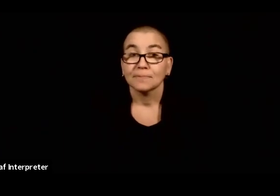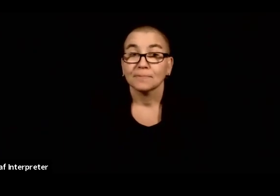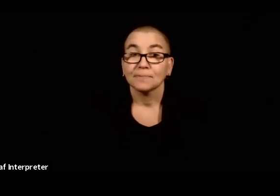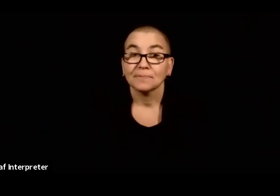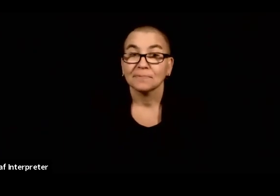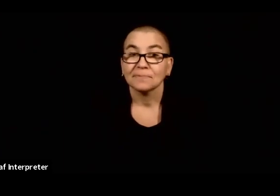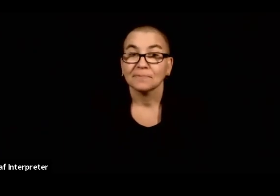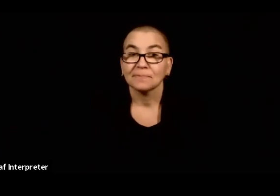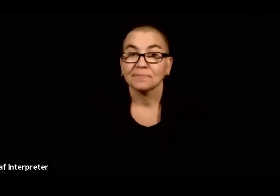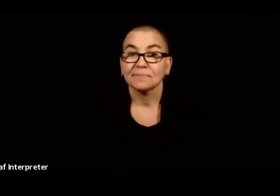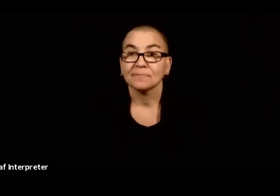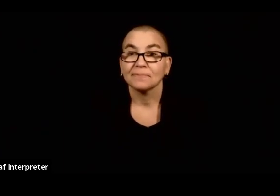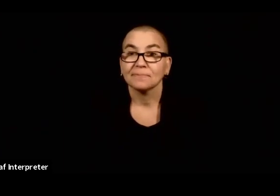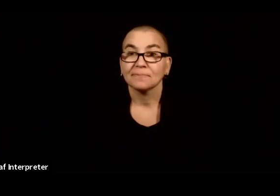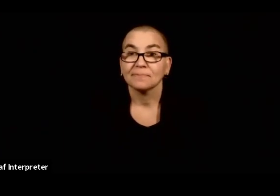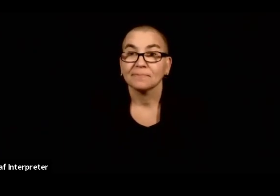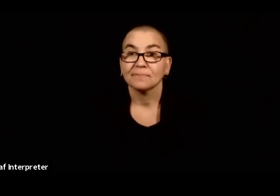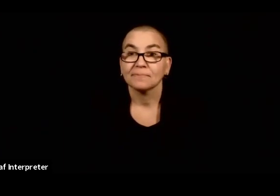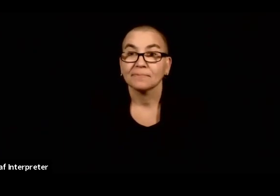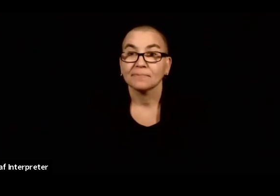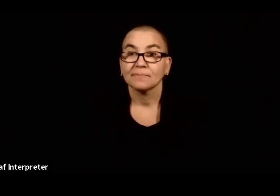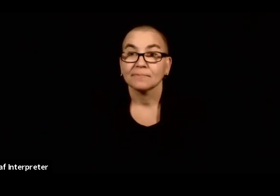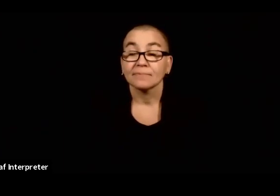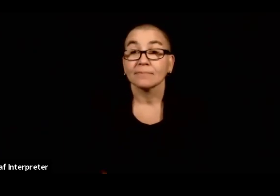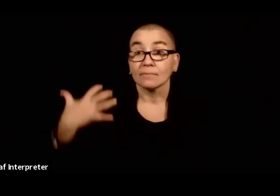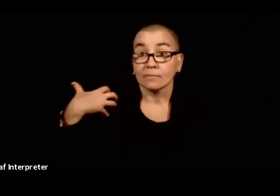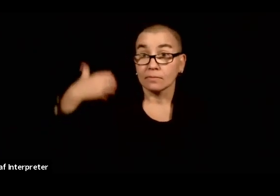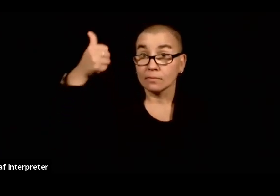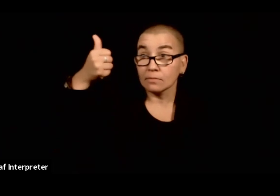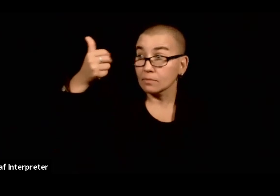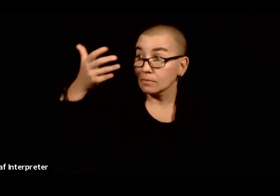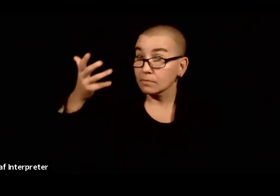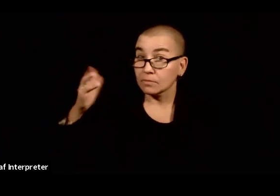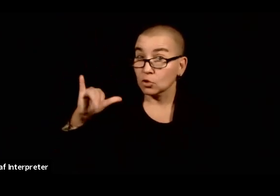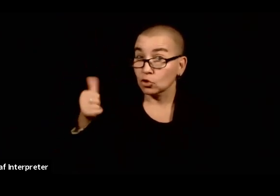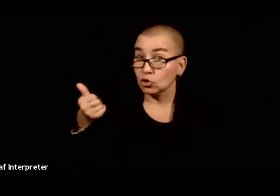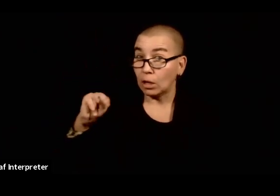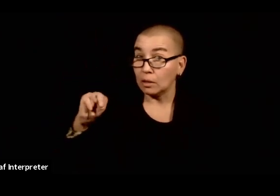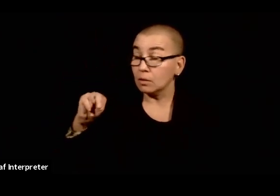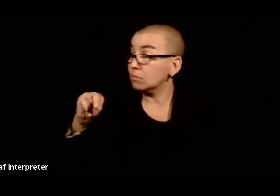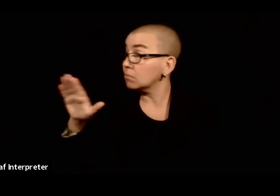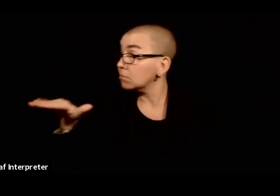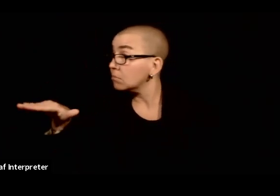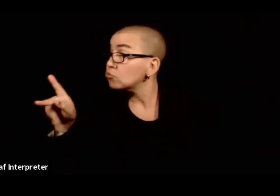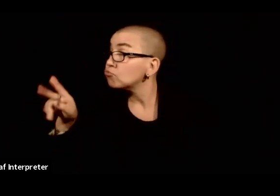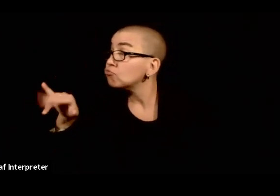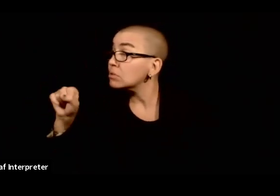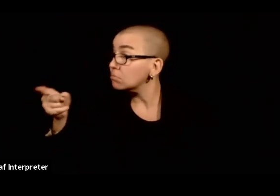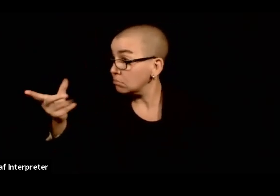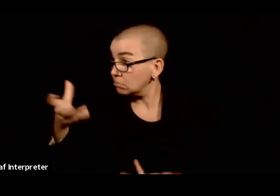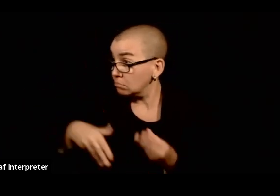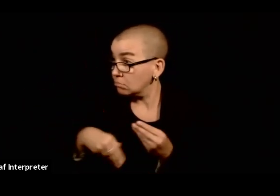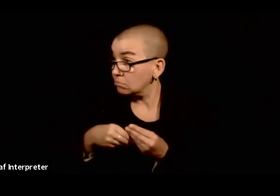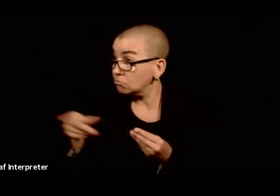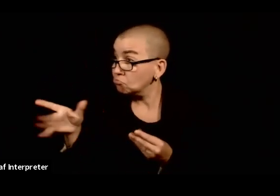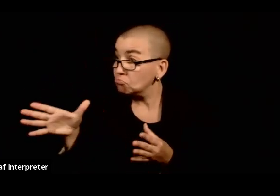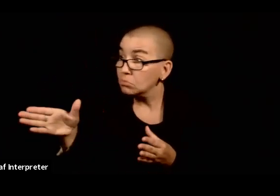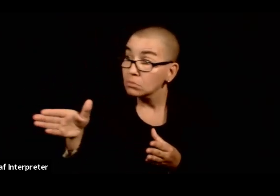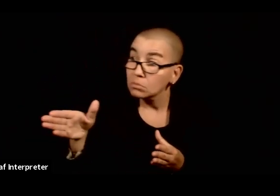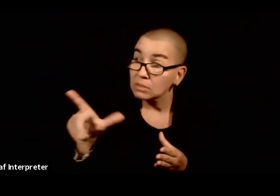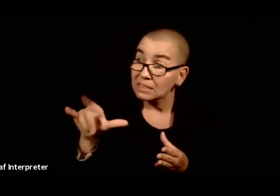Thanks. This is Aisha again. Still with us? Yep. Great. Yes, I am. Thank you. We are anticipating a positive impact